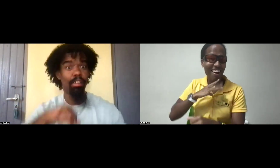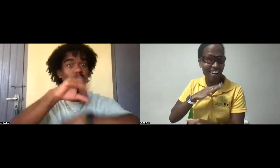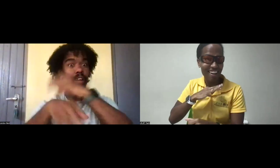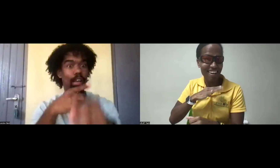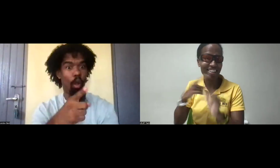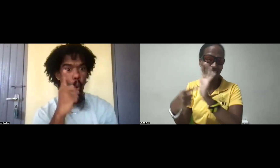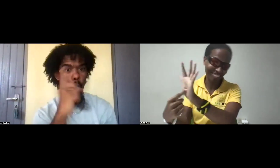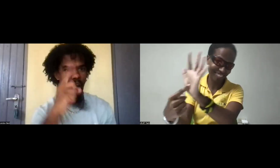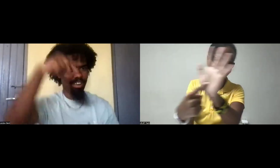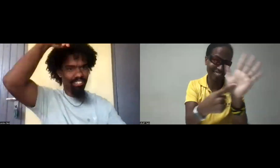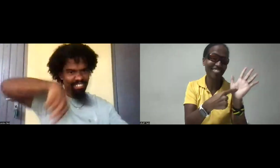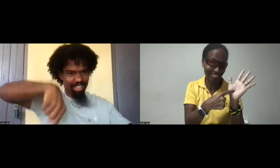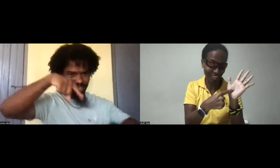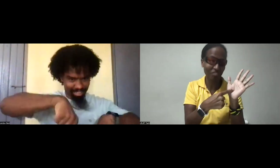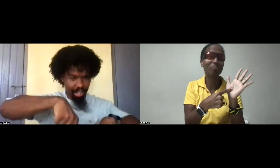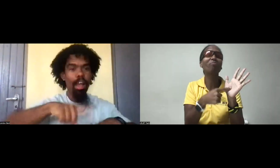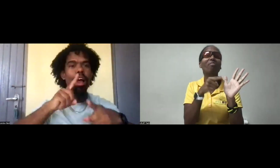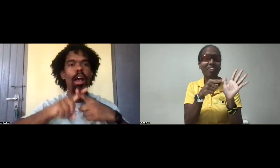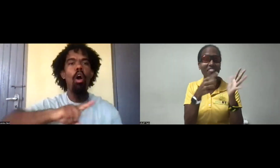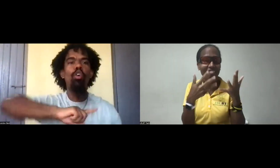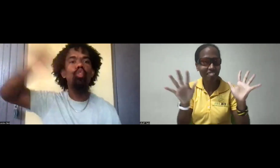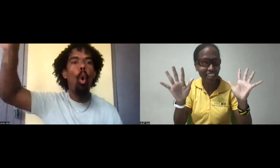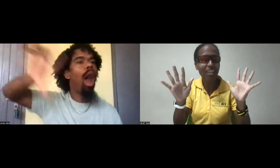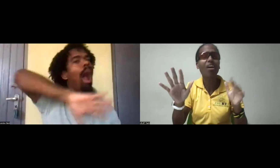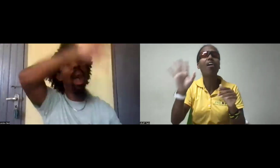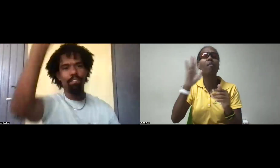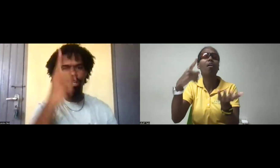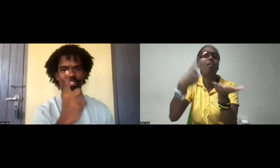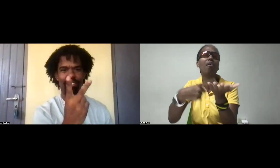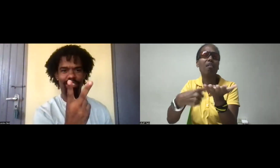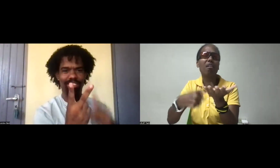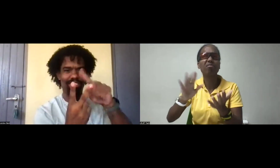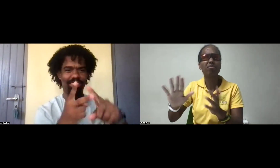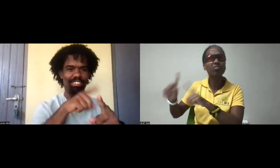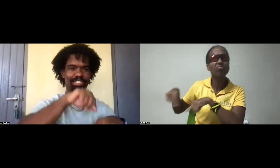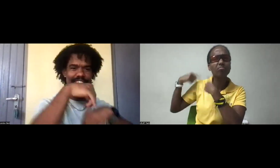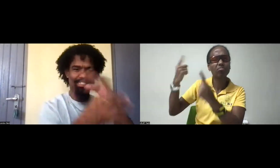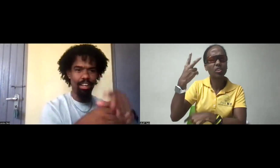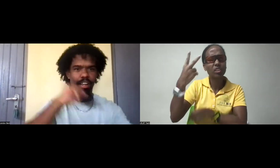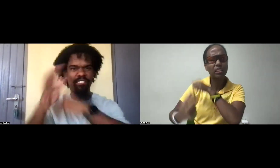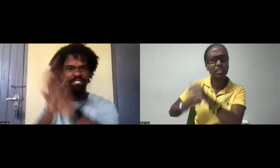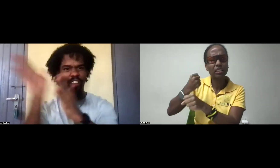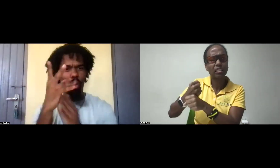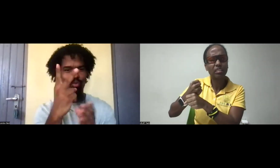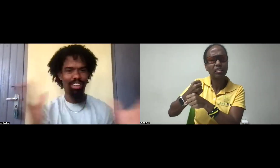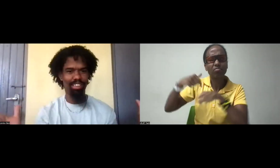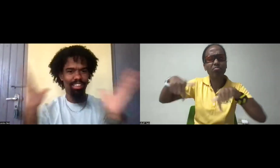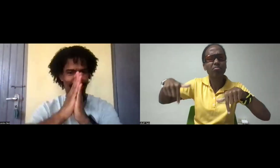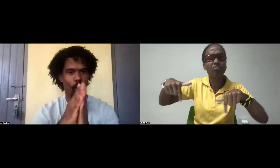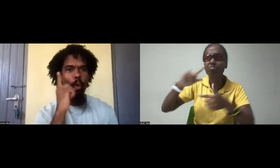Both JSL and Country Sign are included, and we'll be showing that. After that, we'll have a discussion as to what